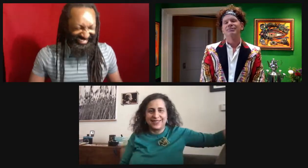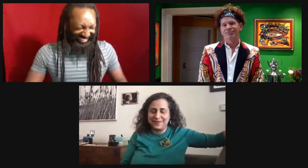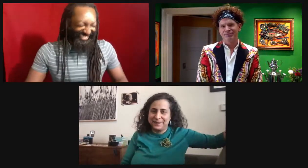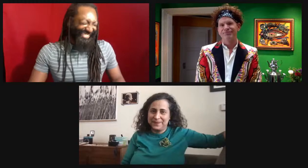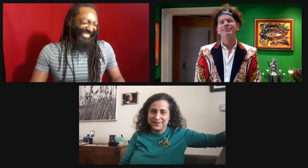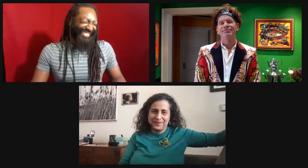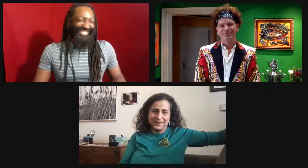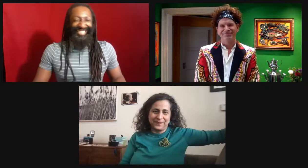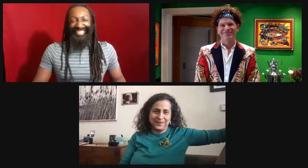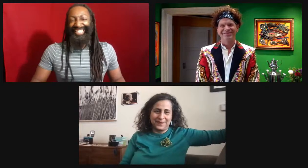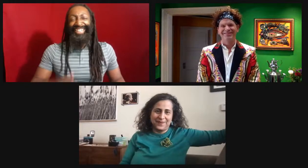there is a difference between the two.